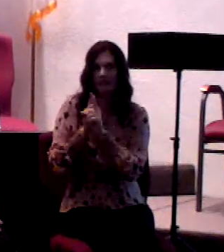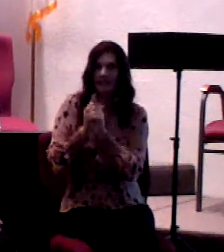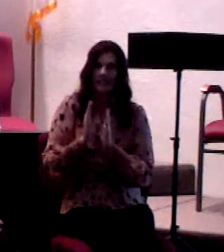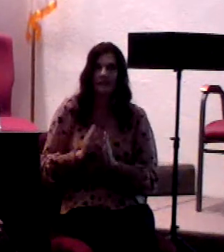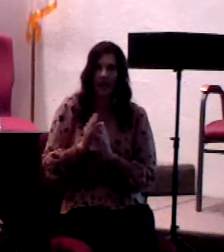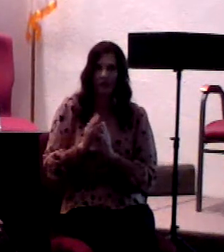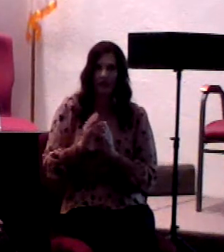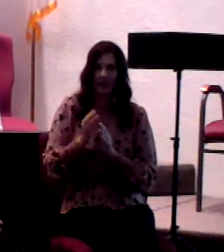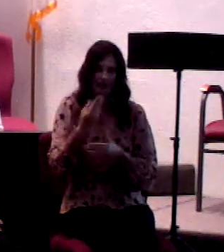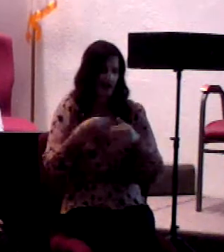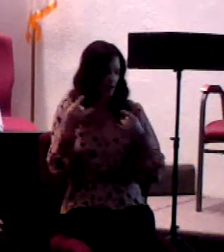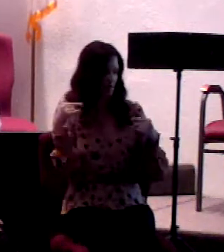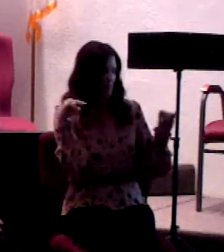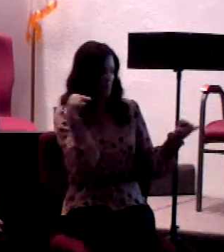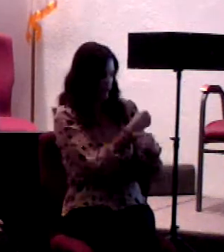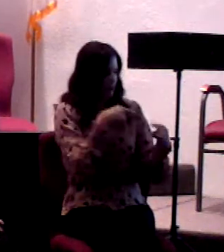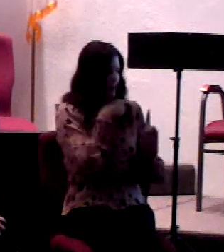for the price of a slave.